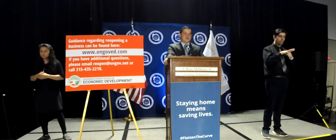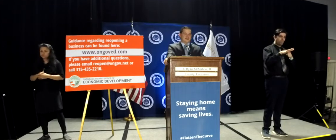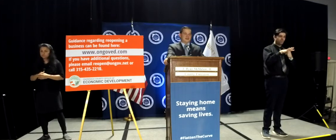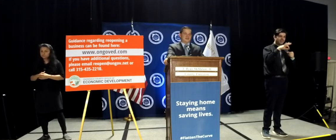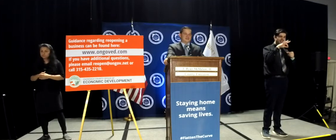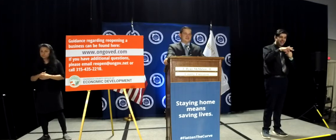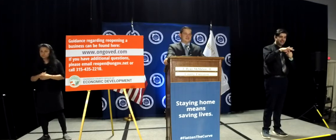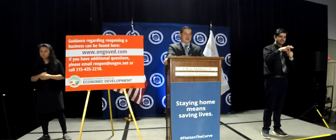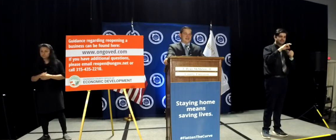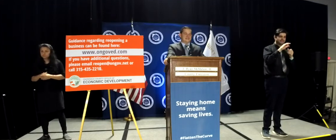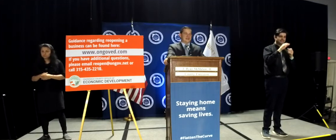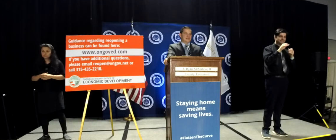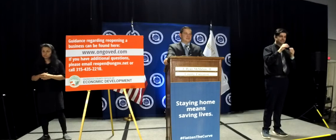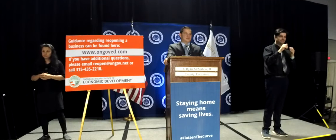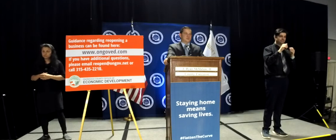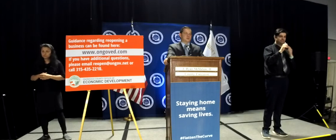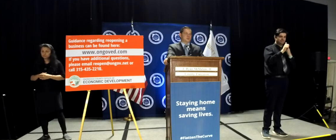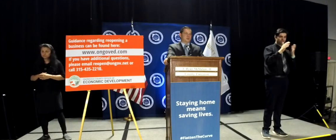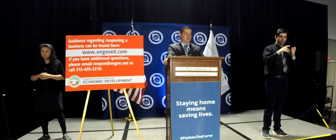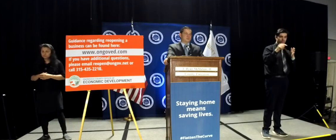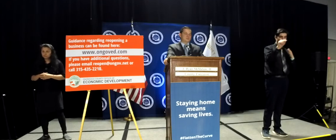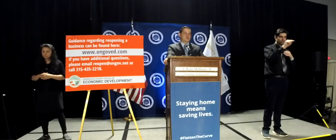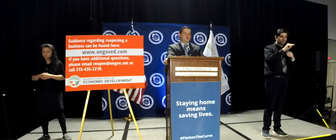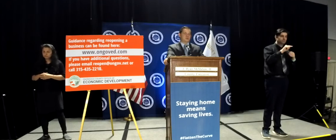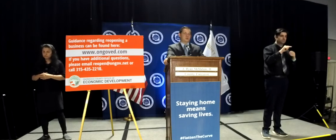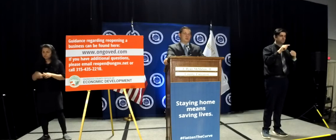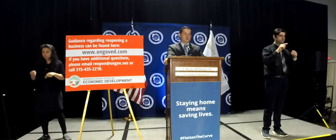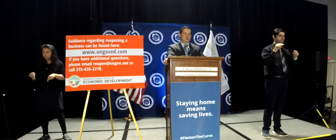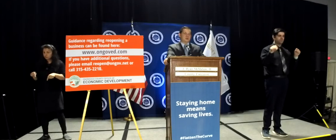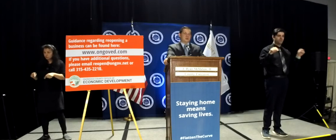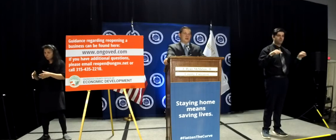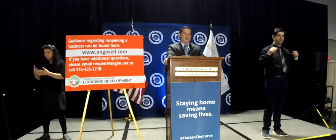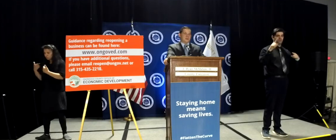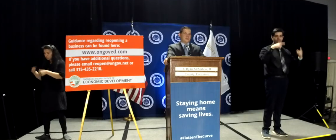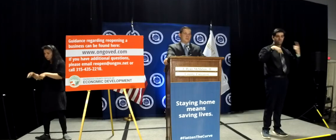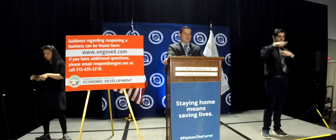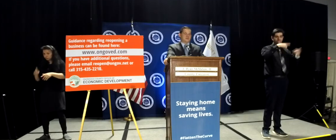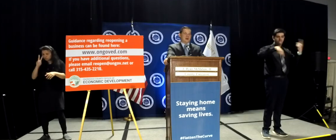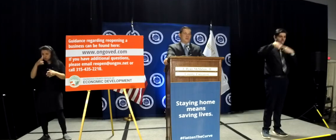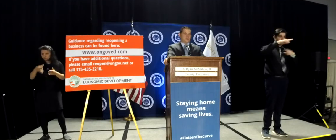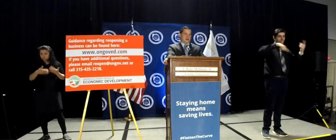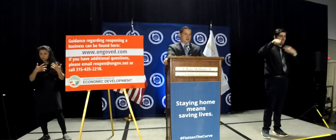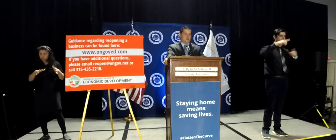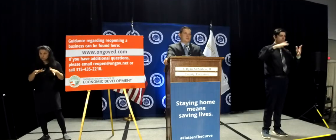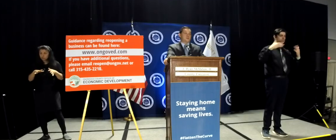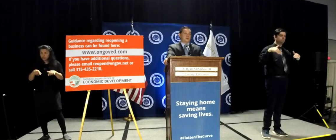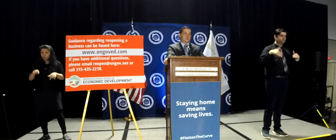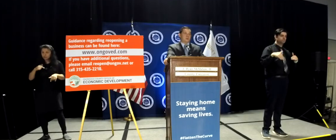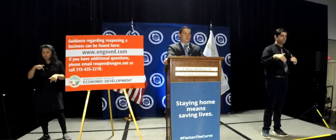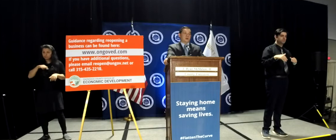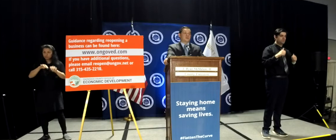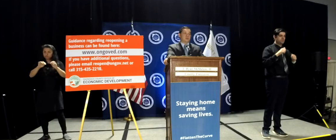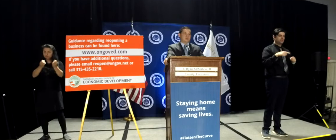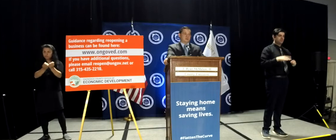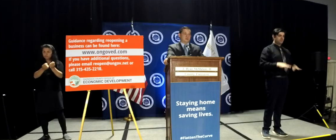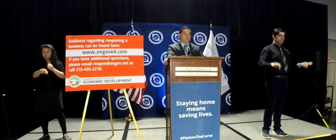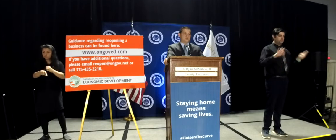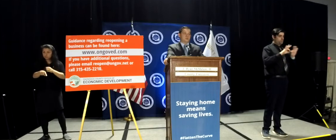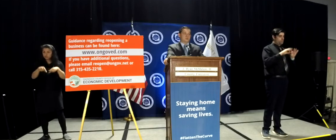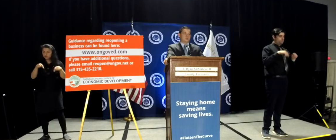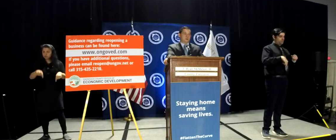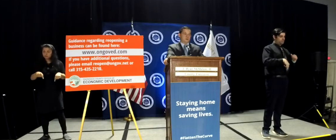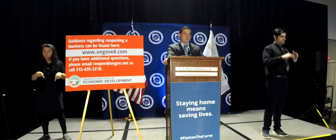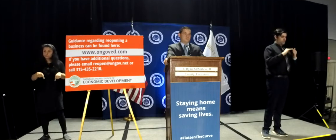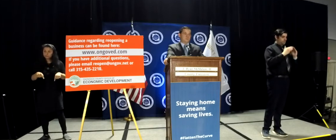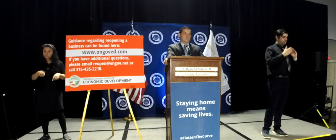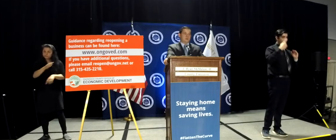was high stakes for this community. This community, mental health right now is as big of a public health challenge in